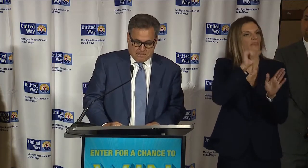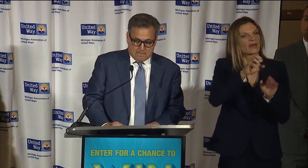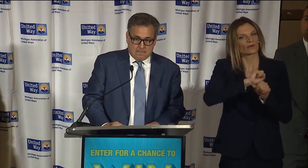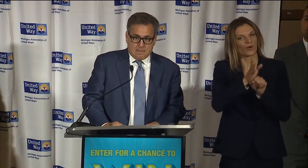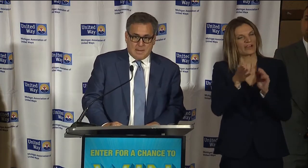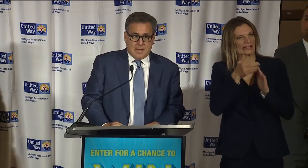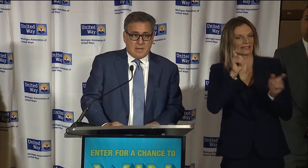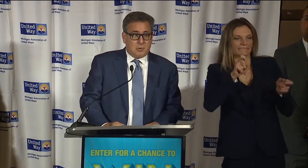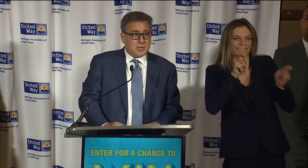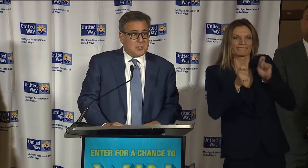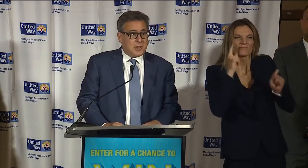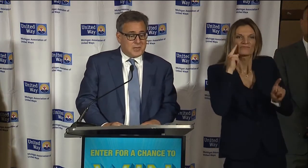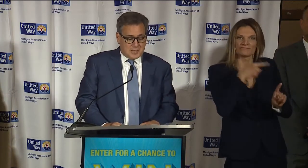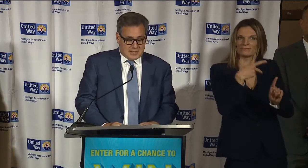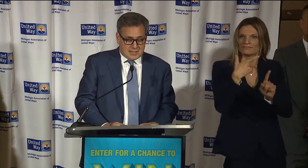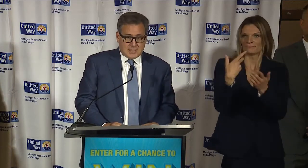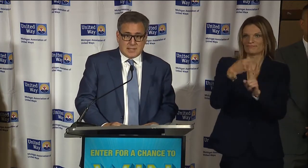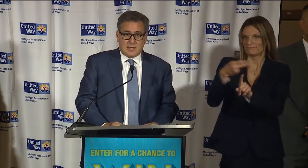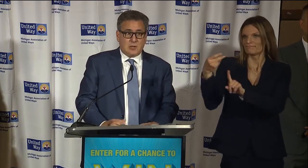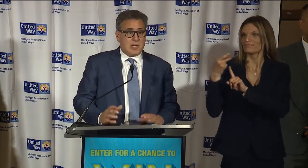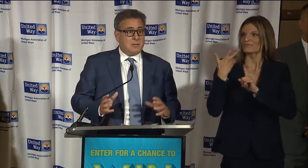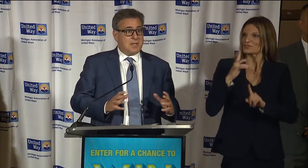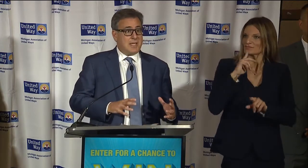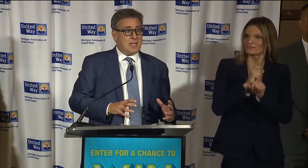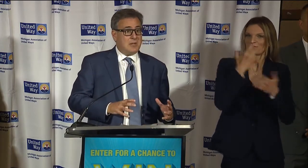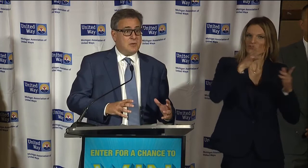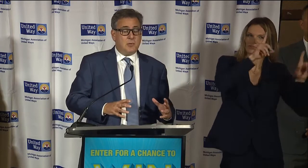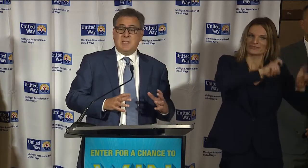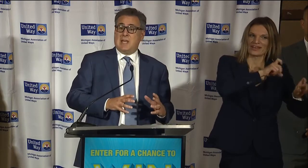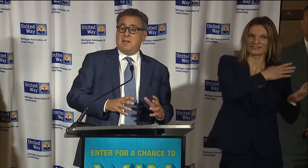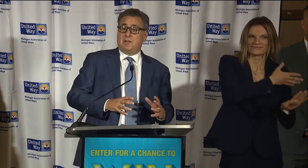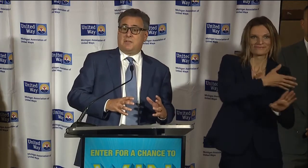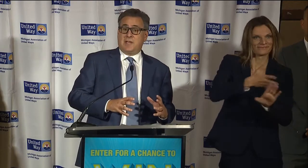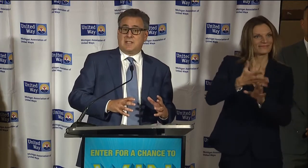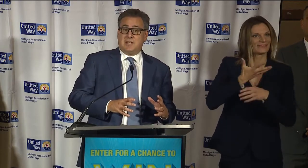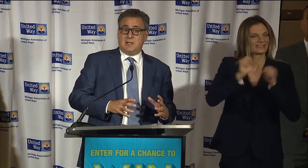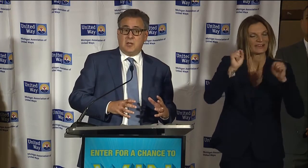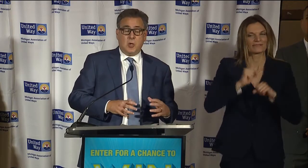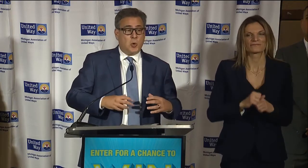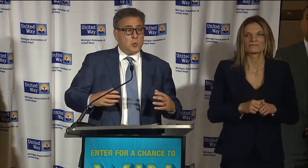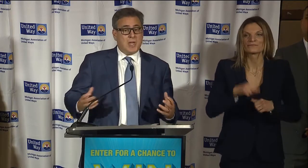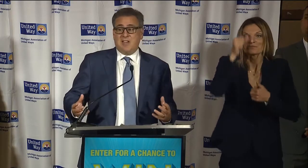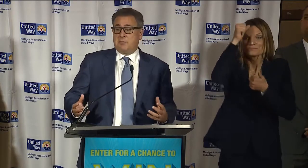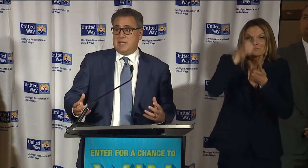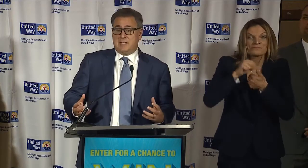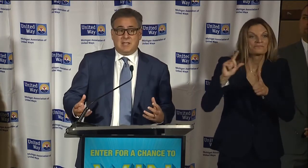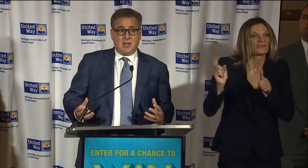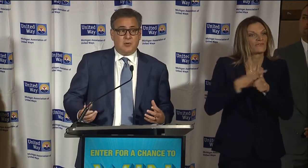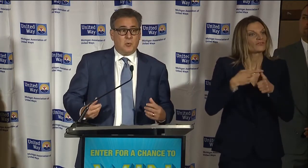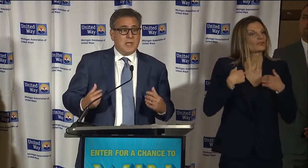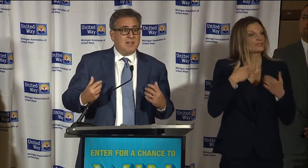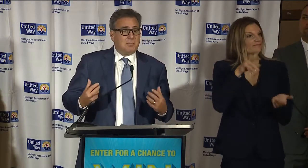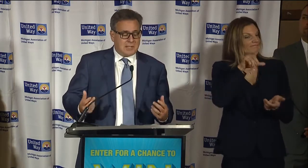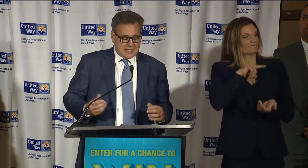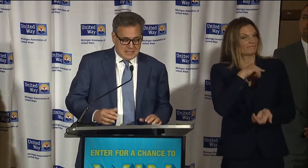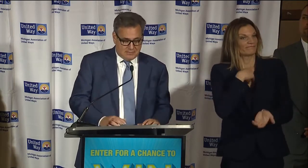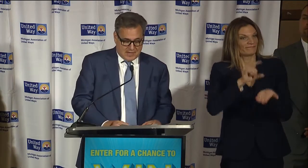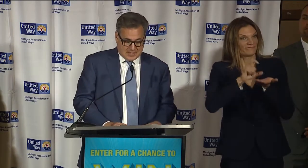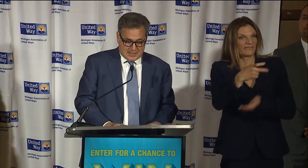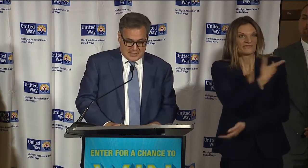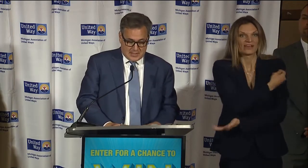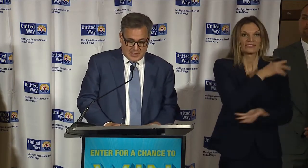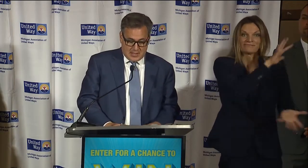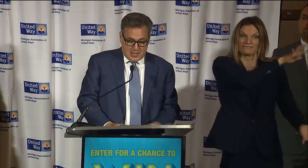line. And one of the great things is, in the beginning, we didn't have enough vaccine. We have plenty now. We have plenty